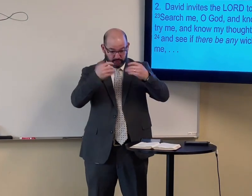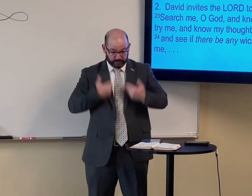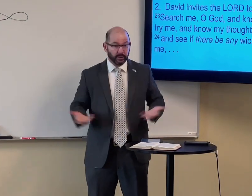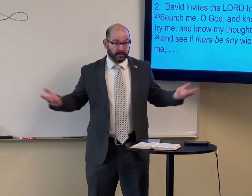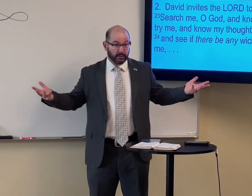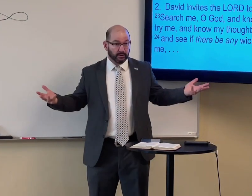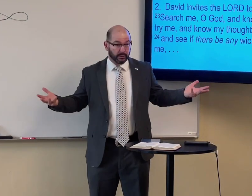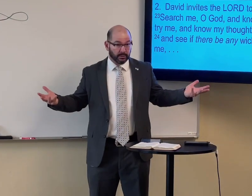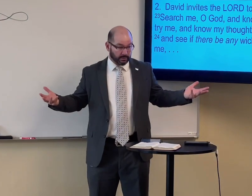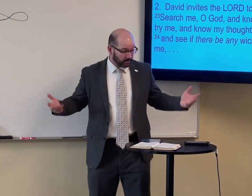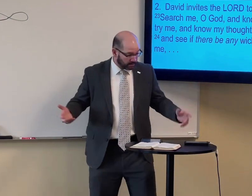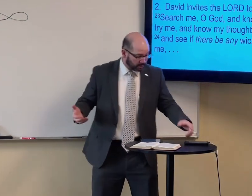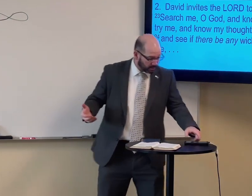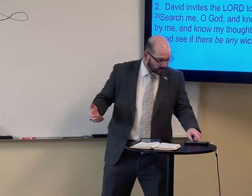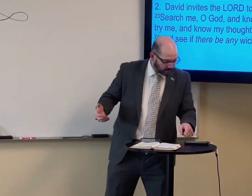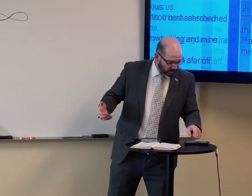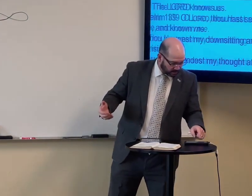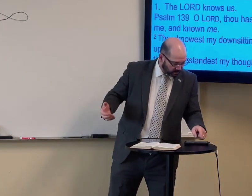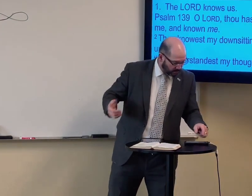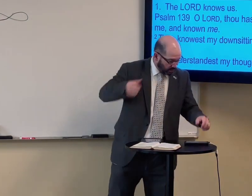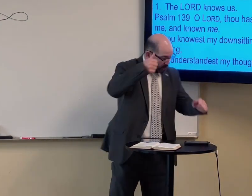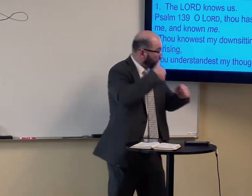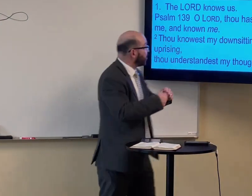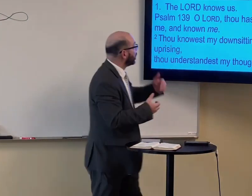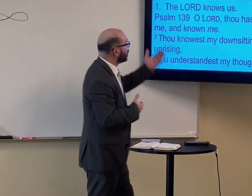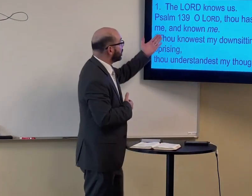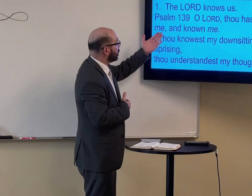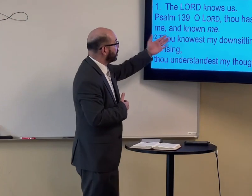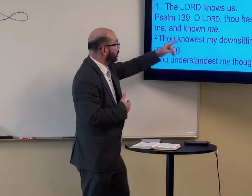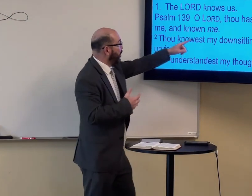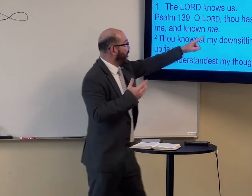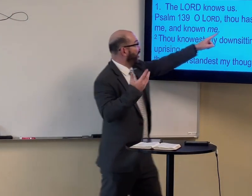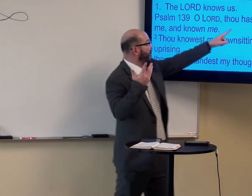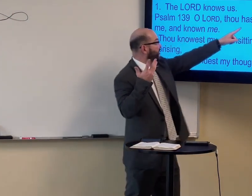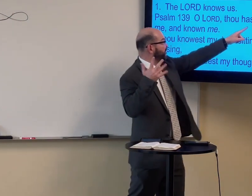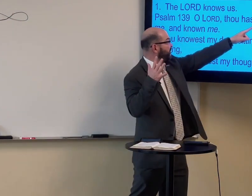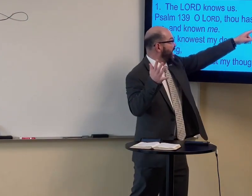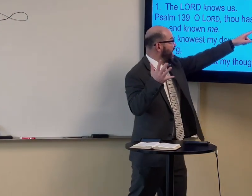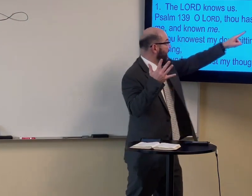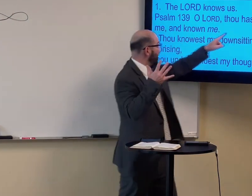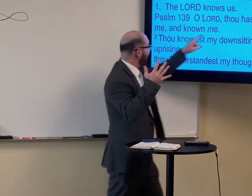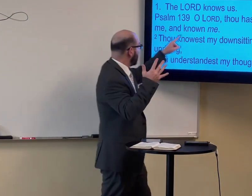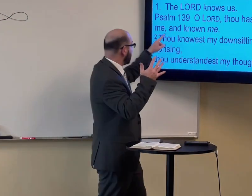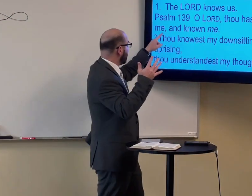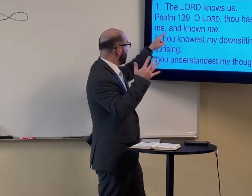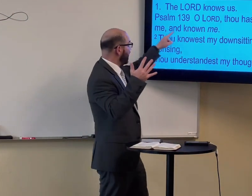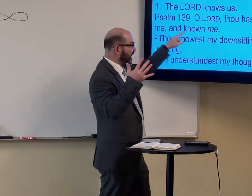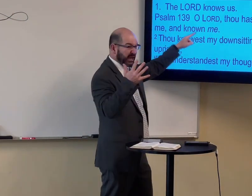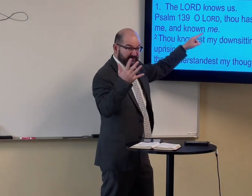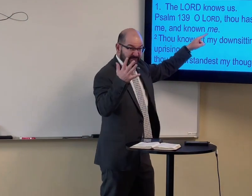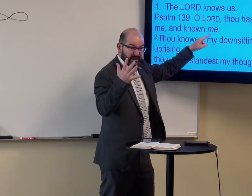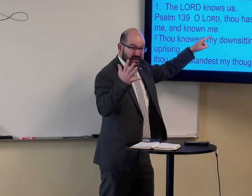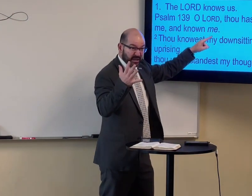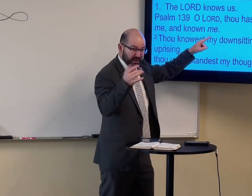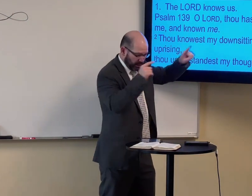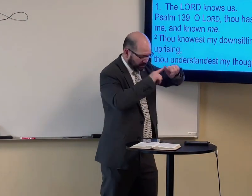When he told him, yeah, go ahead, gave God permission. He says, you've already searched me and known